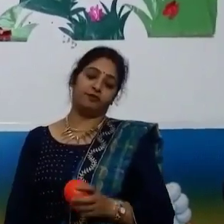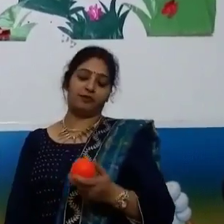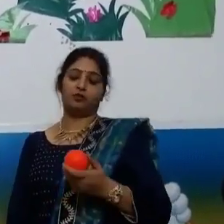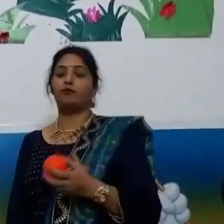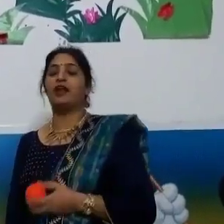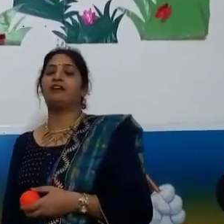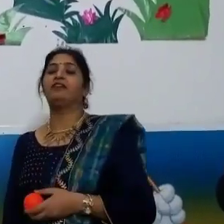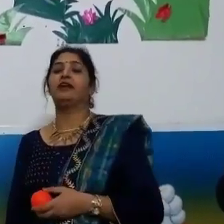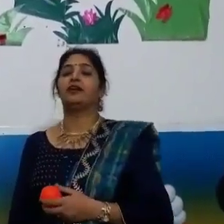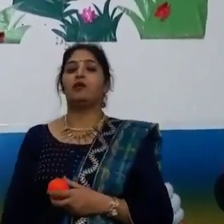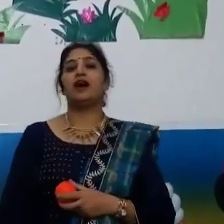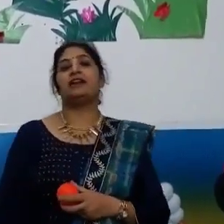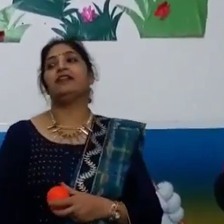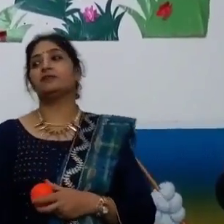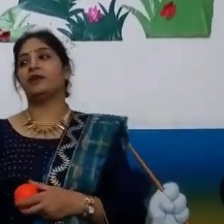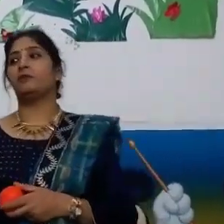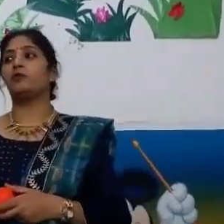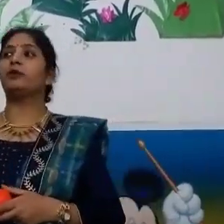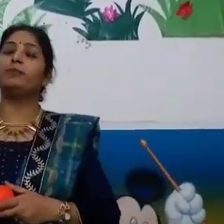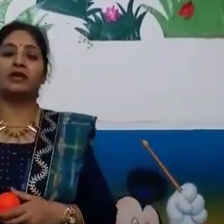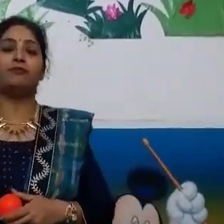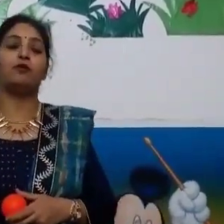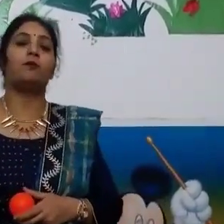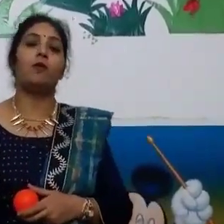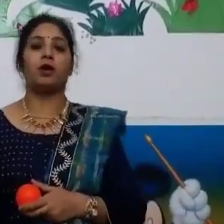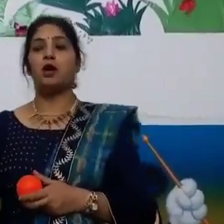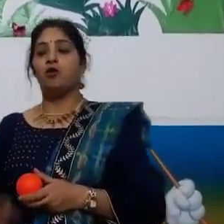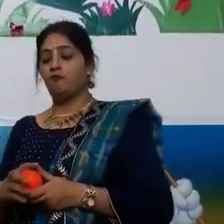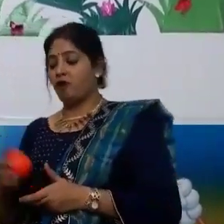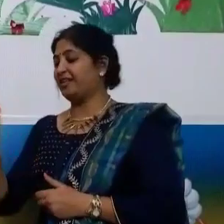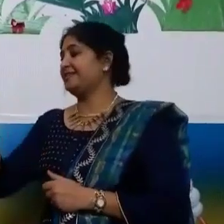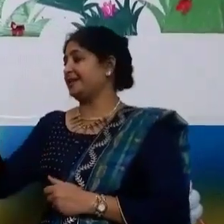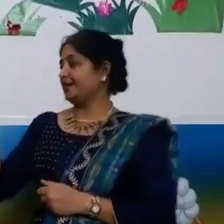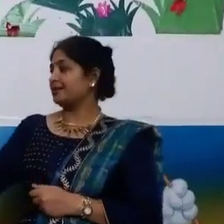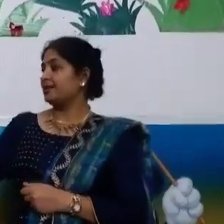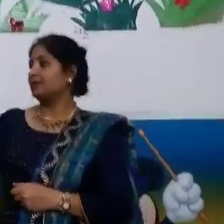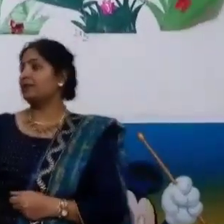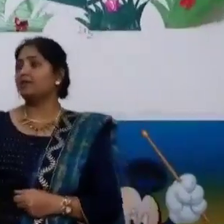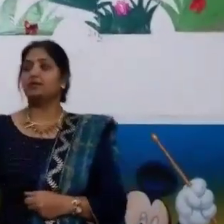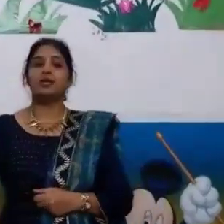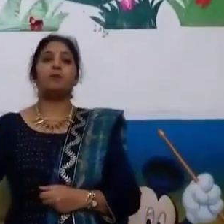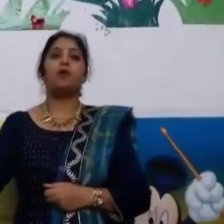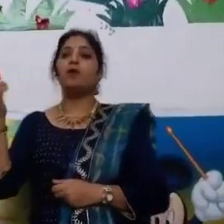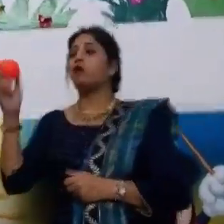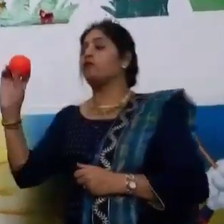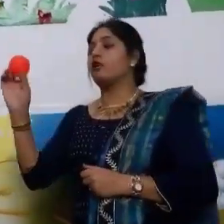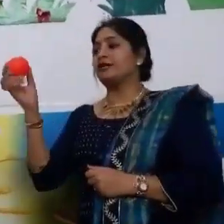First of all, I will explain about B for ball. What is this? This is a ball. What is